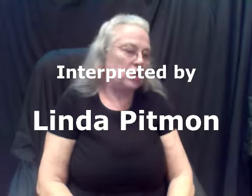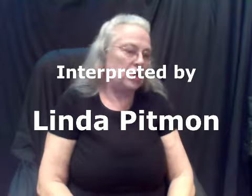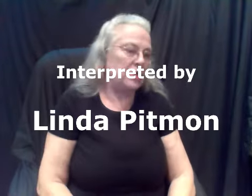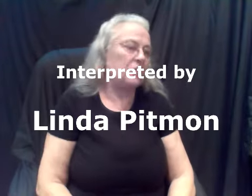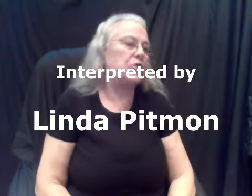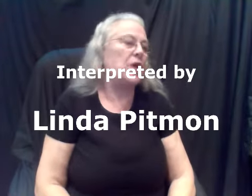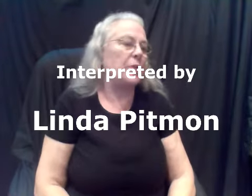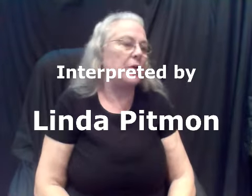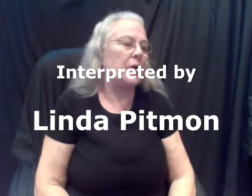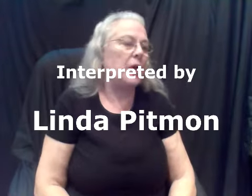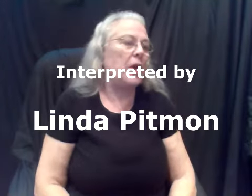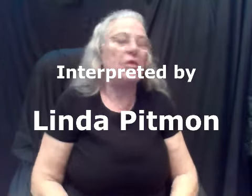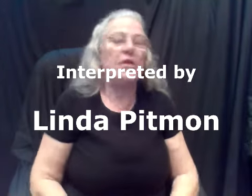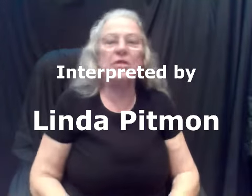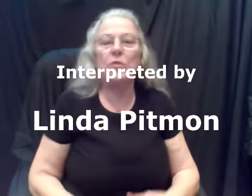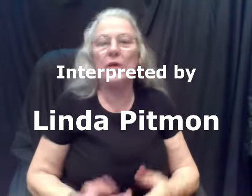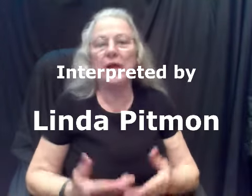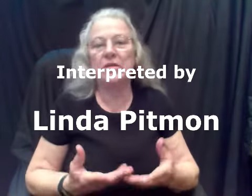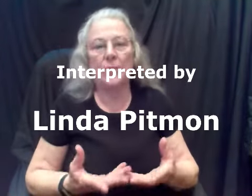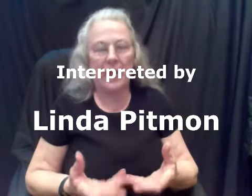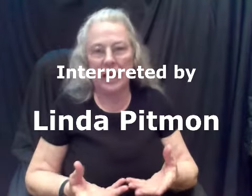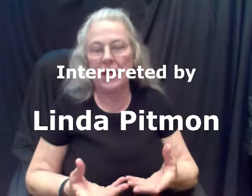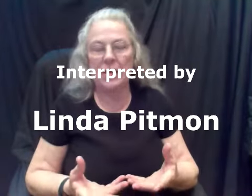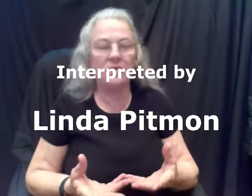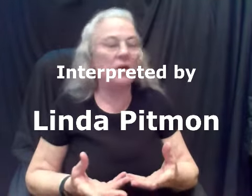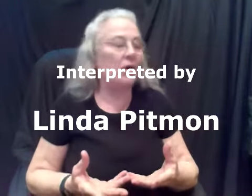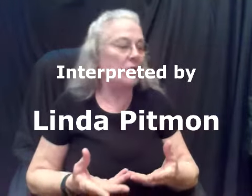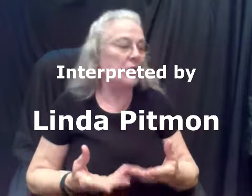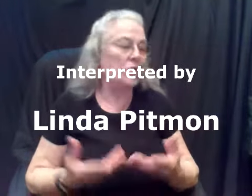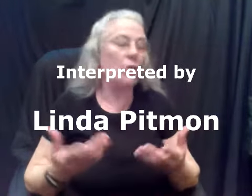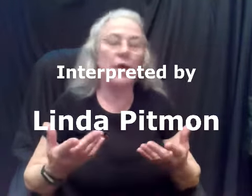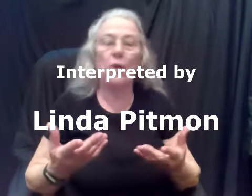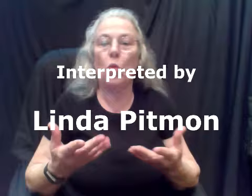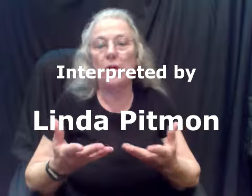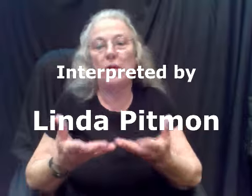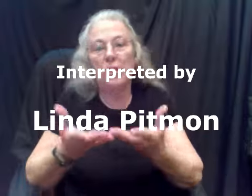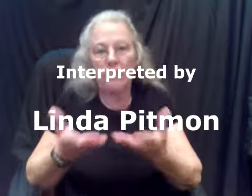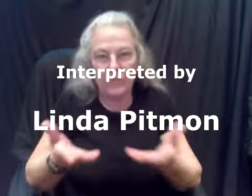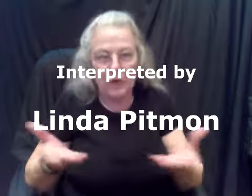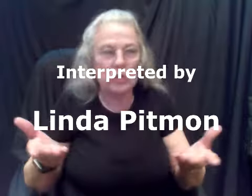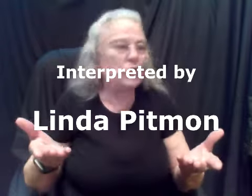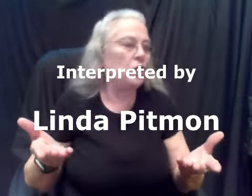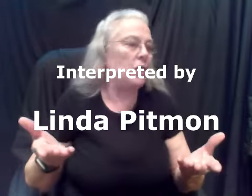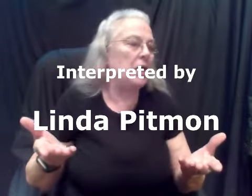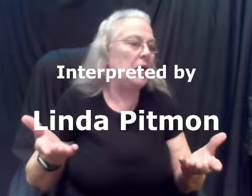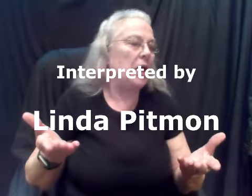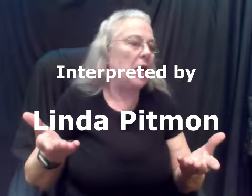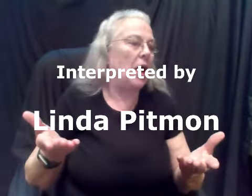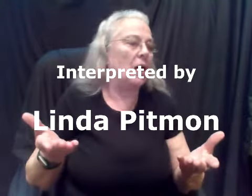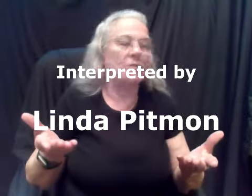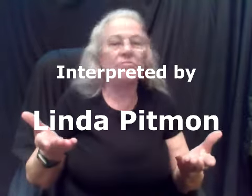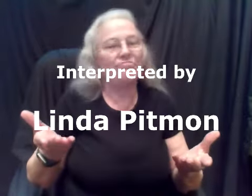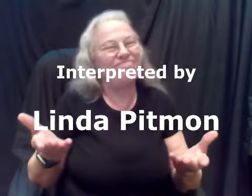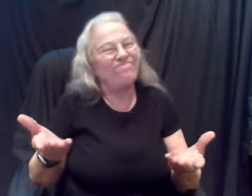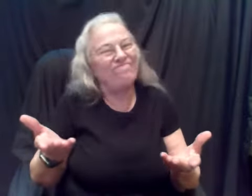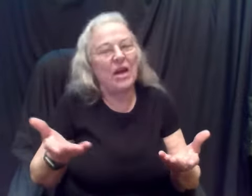Gentle Shepherd. This one is a beginning song. There's only one verse to it. Uh, a